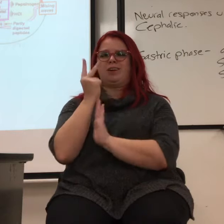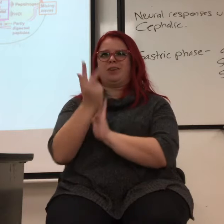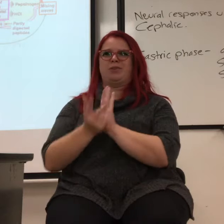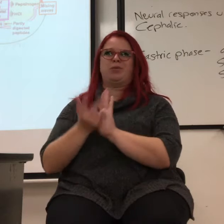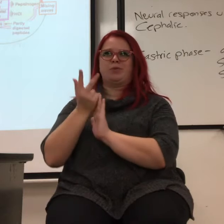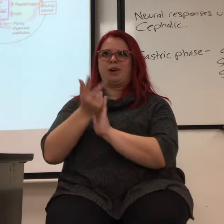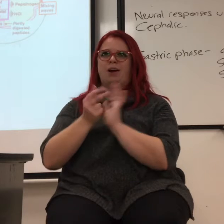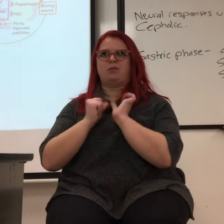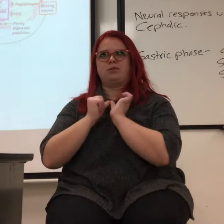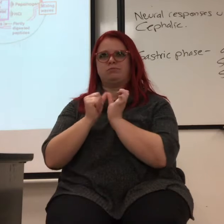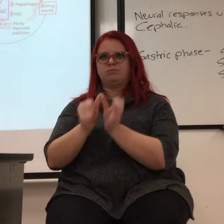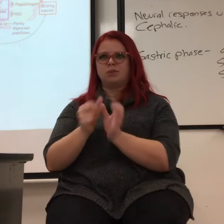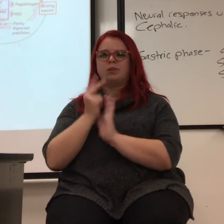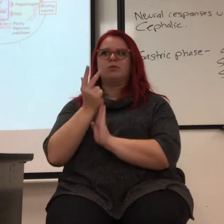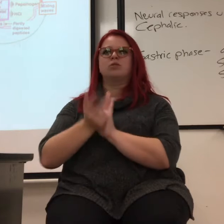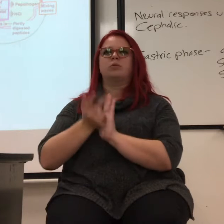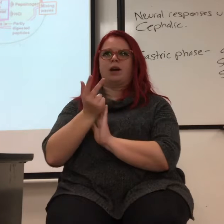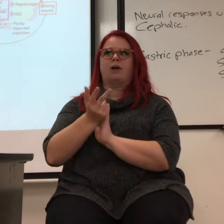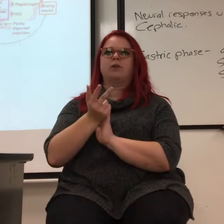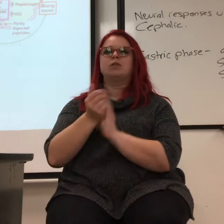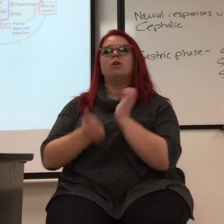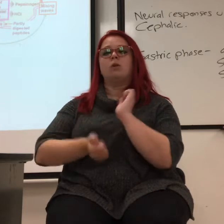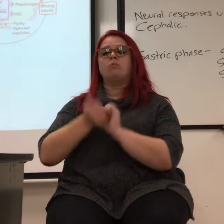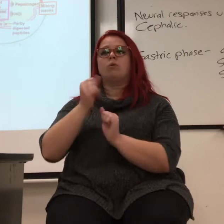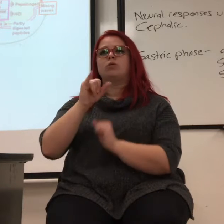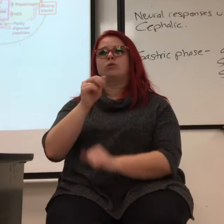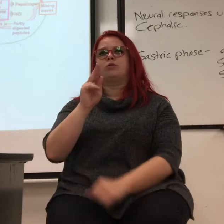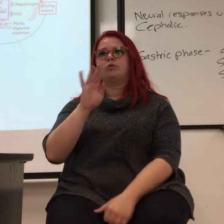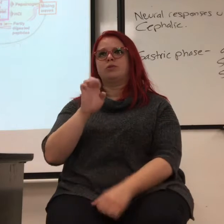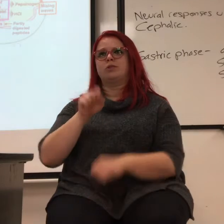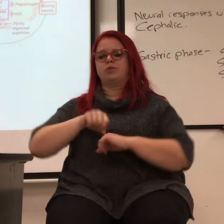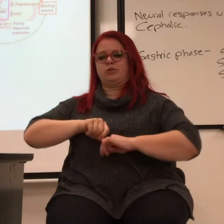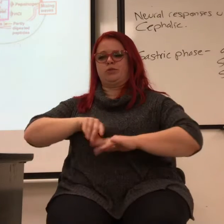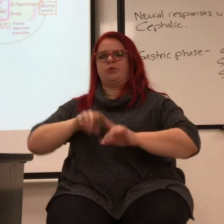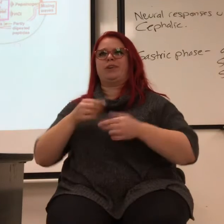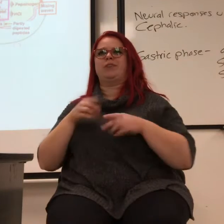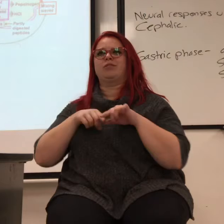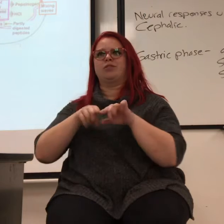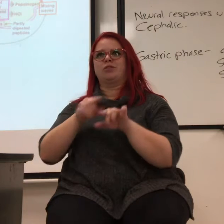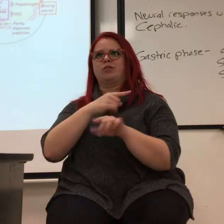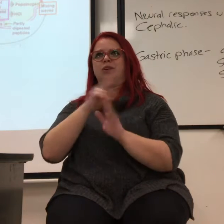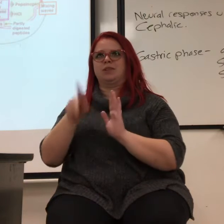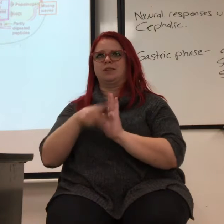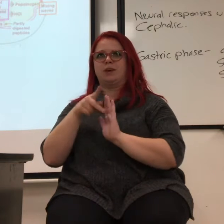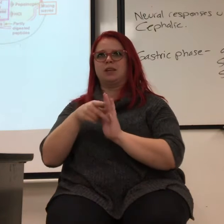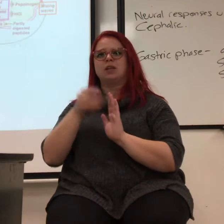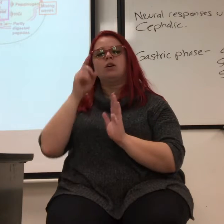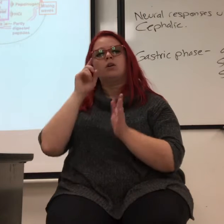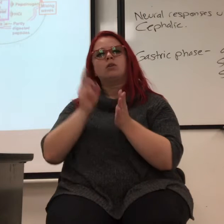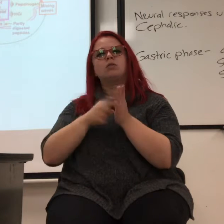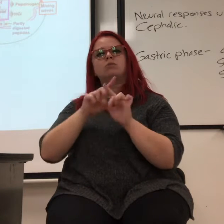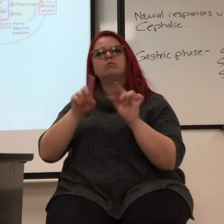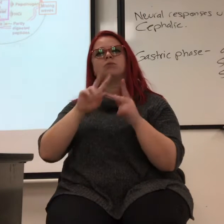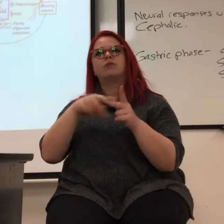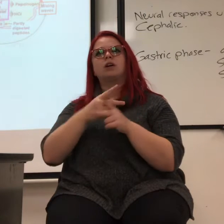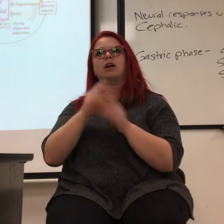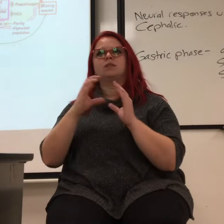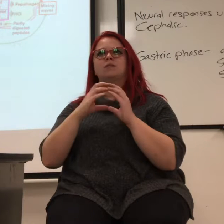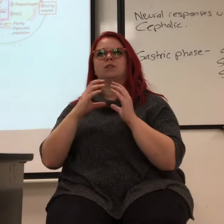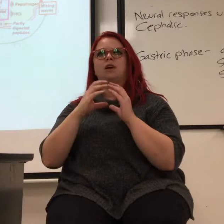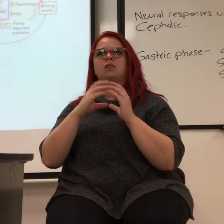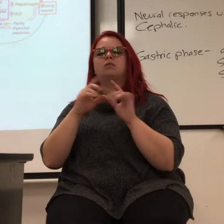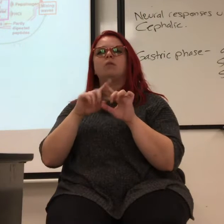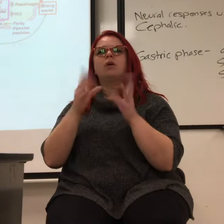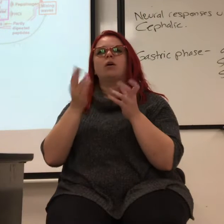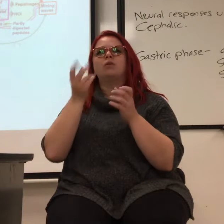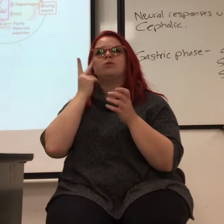long. Most of the gastric juice is secreted there. Now, we've noted the cell types of the gastric gland, but I want you to see it. They're